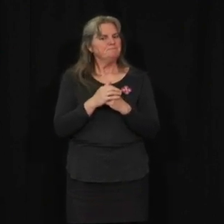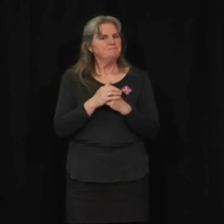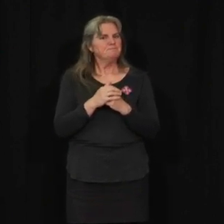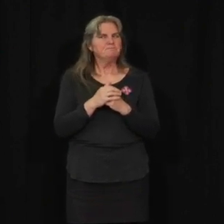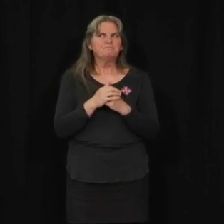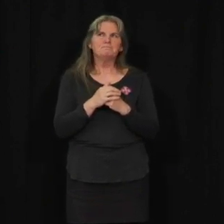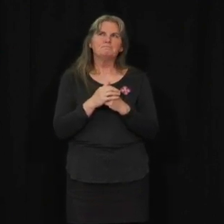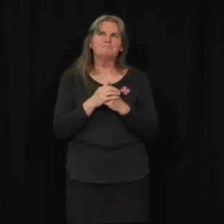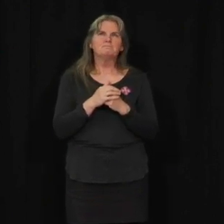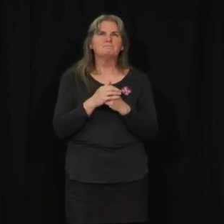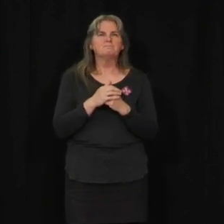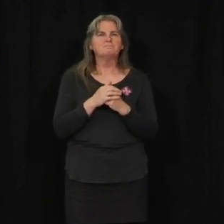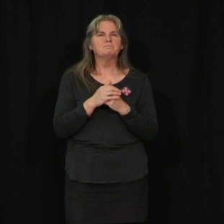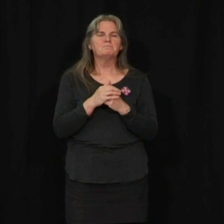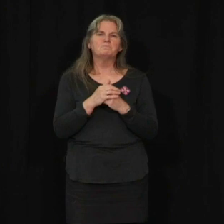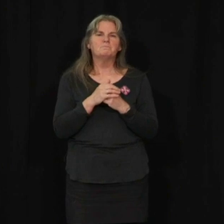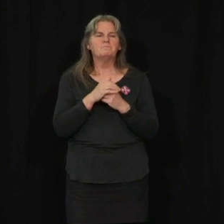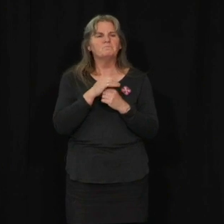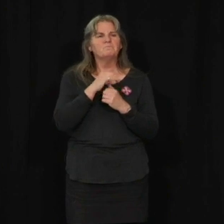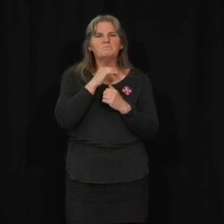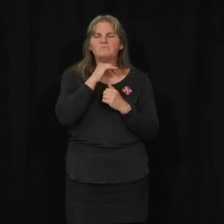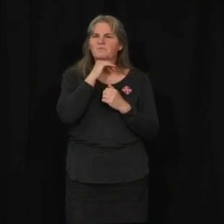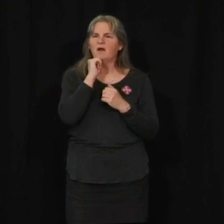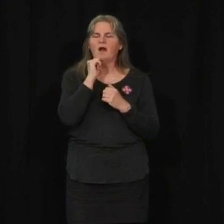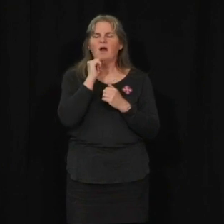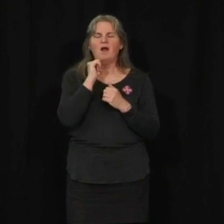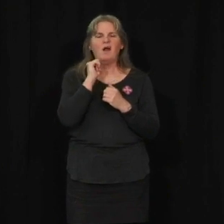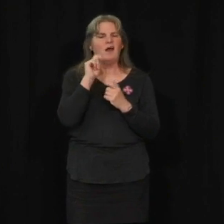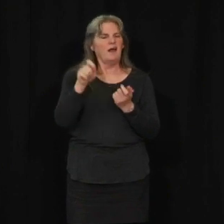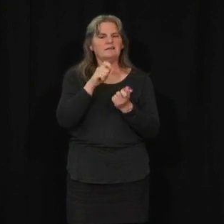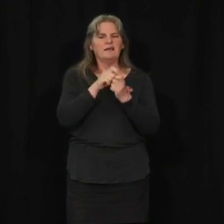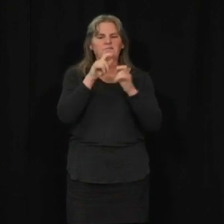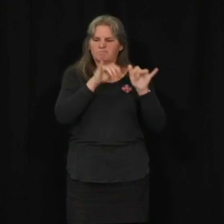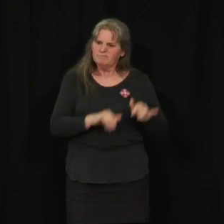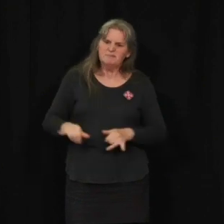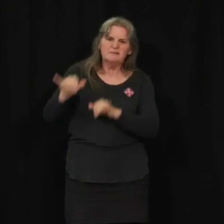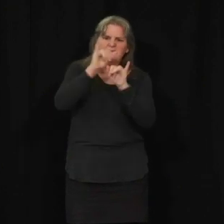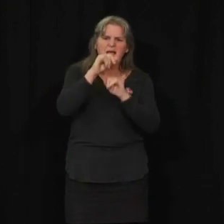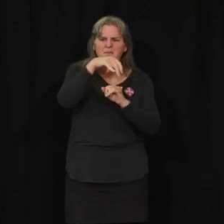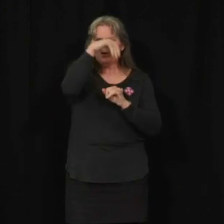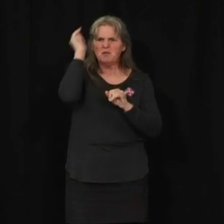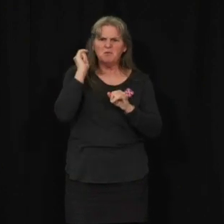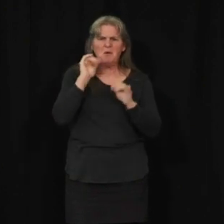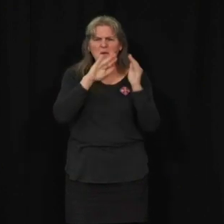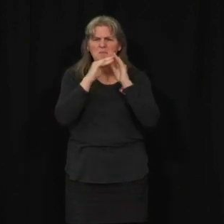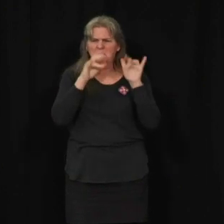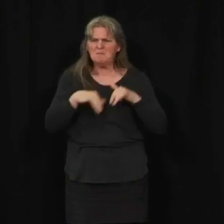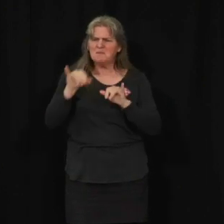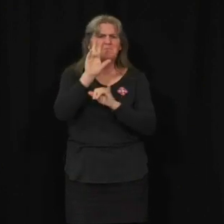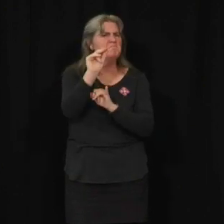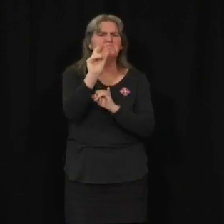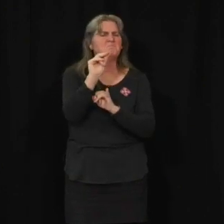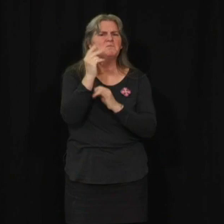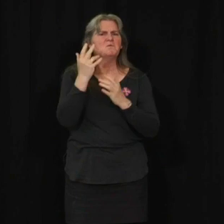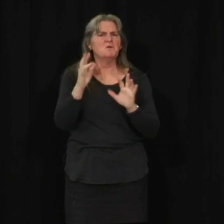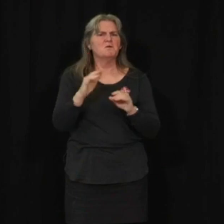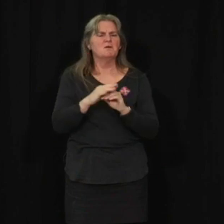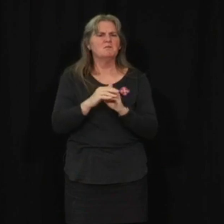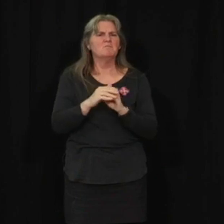not just any kind of one-off blanket recommendation, but the beginning of a conversation that will take